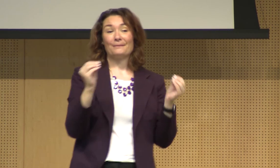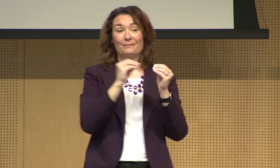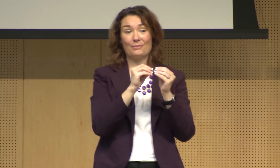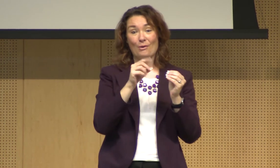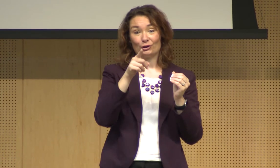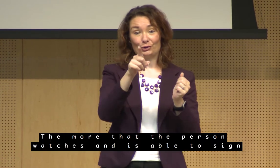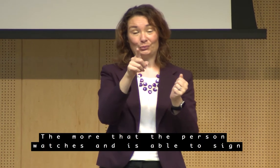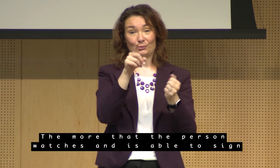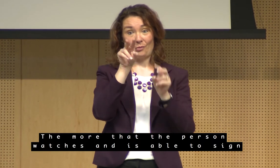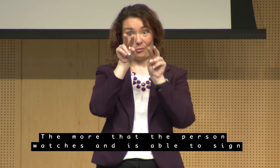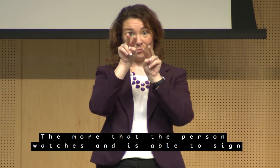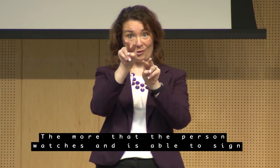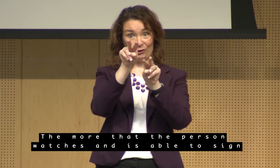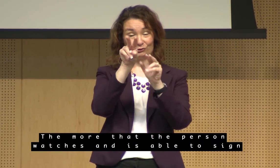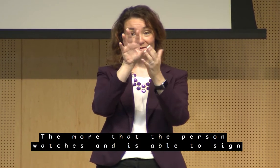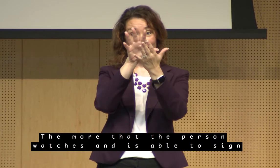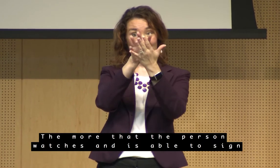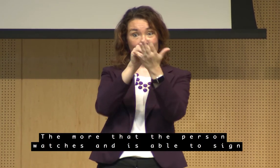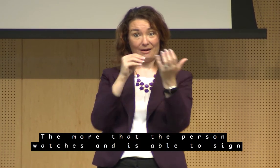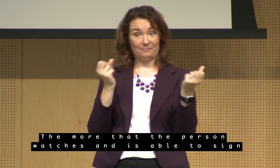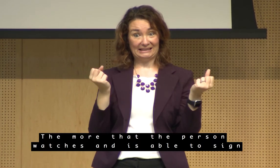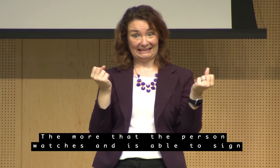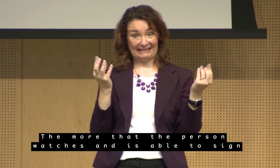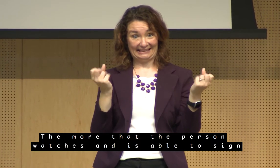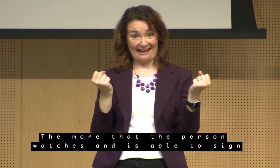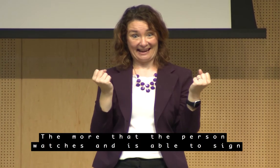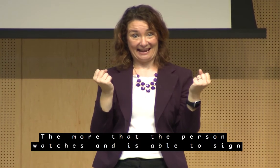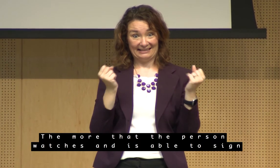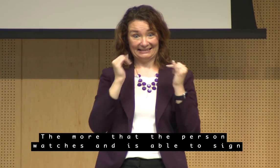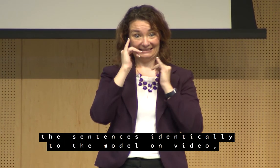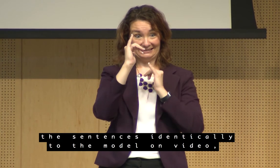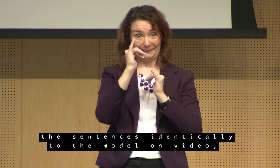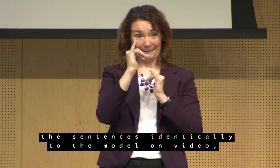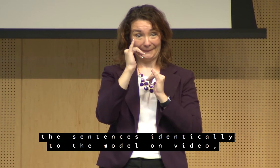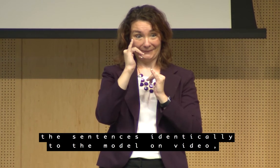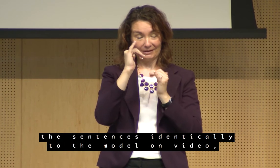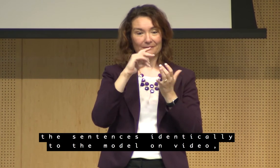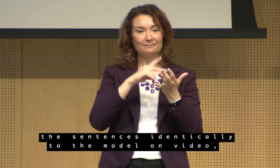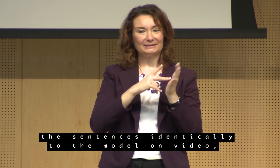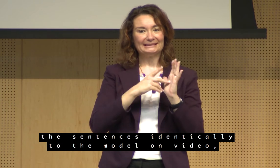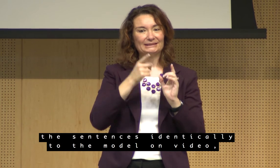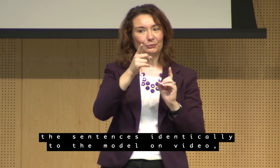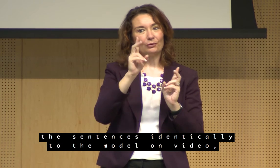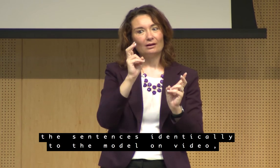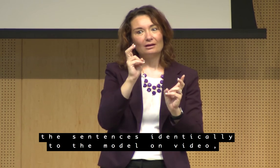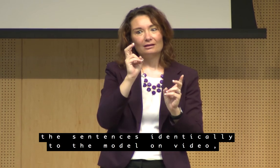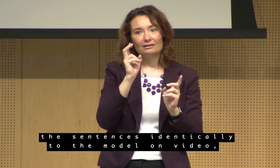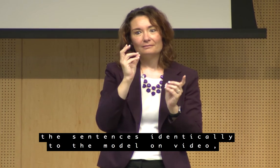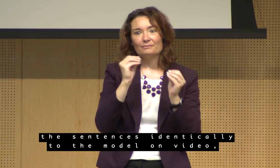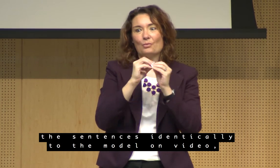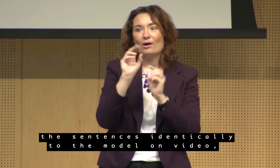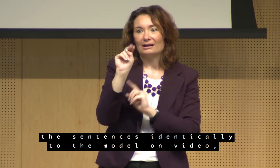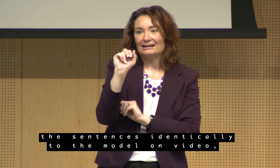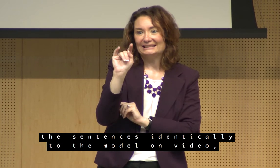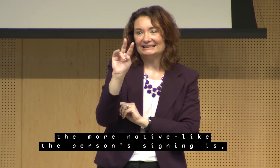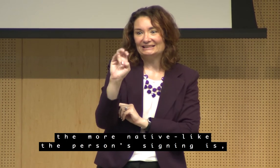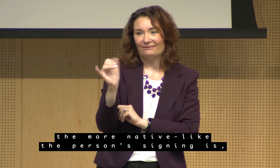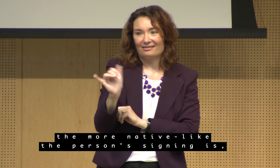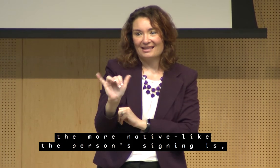The more that the person watches and is able to sign the sentences identically to the model on the video, the more native-like the